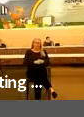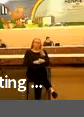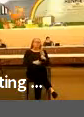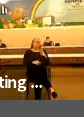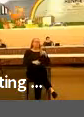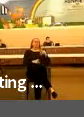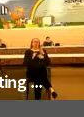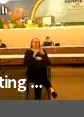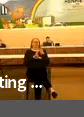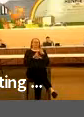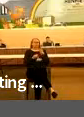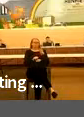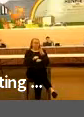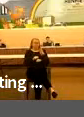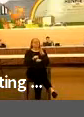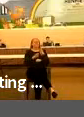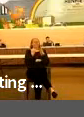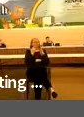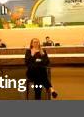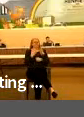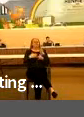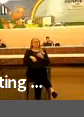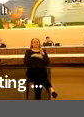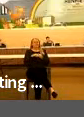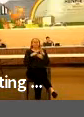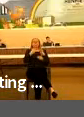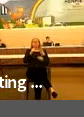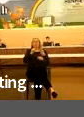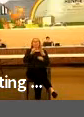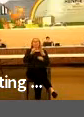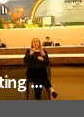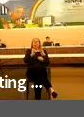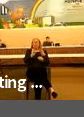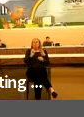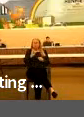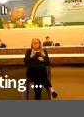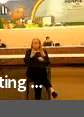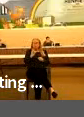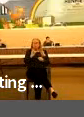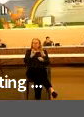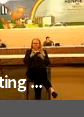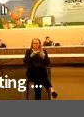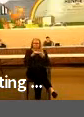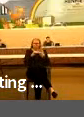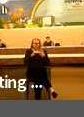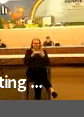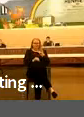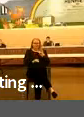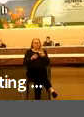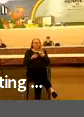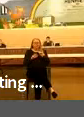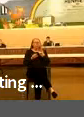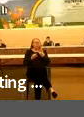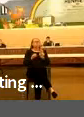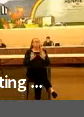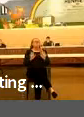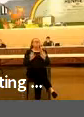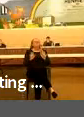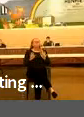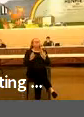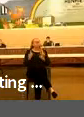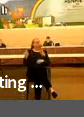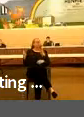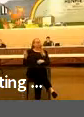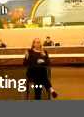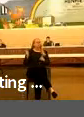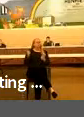you include all the parkland that's separated out, it drops to below 3. Right. So anyway,